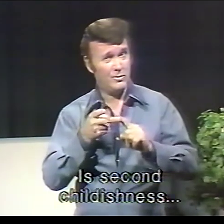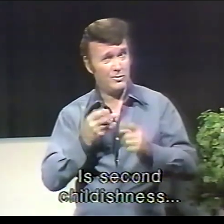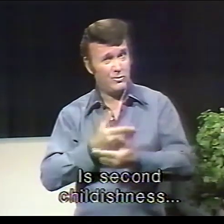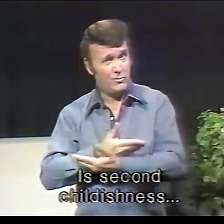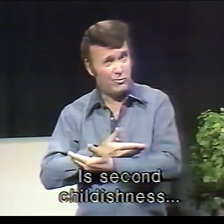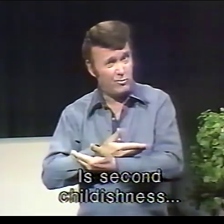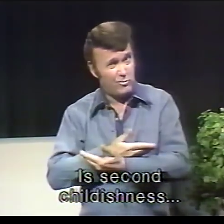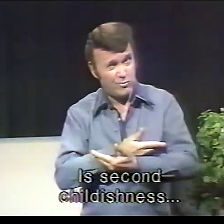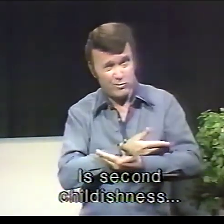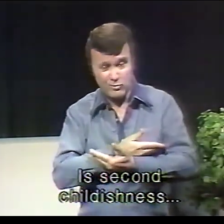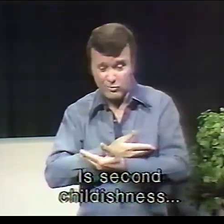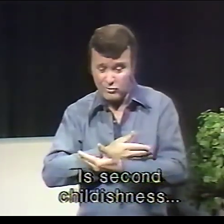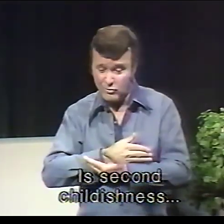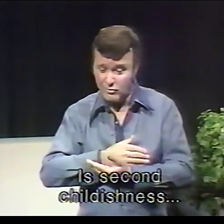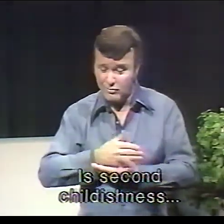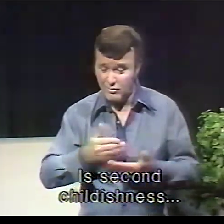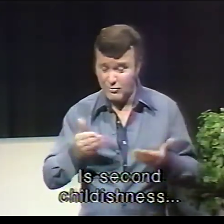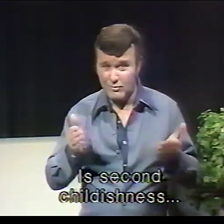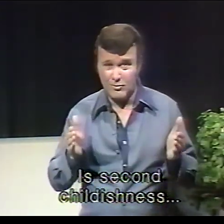is second childishness